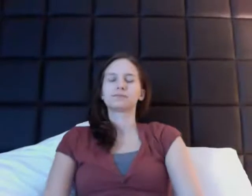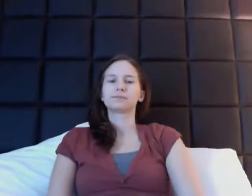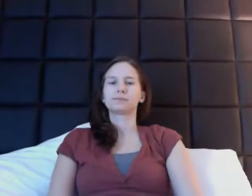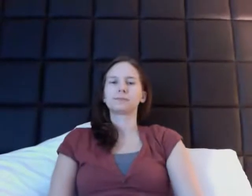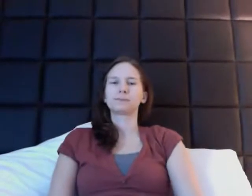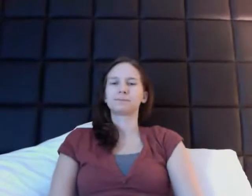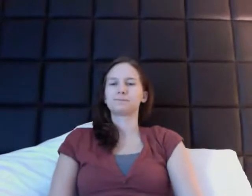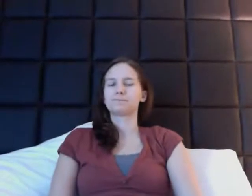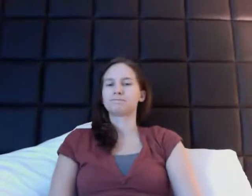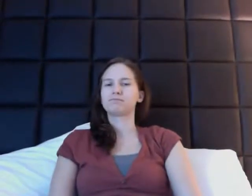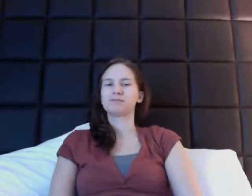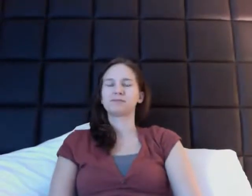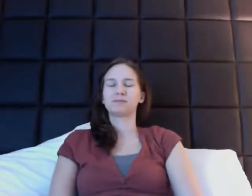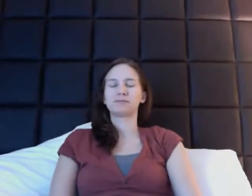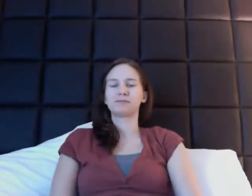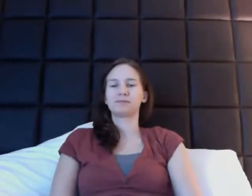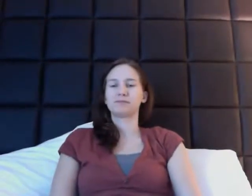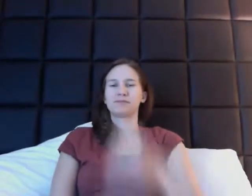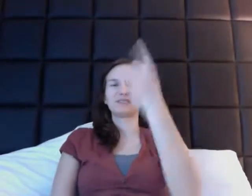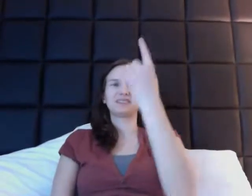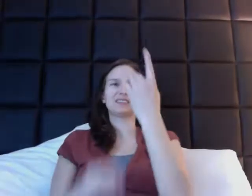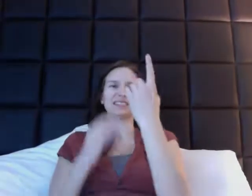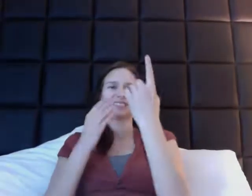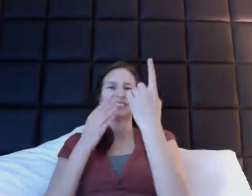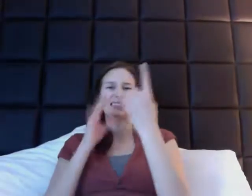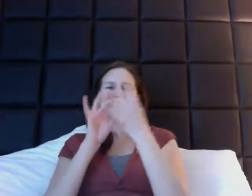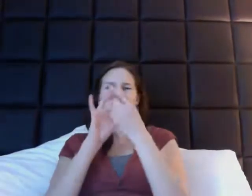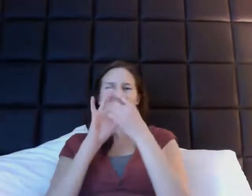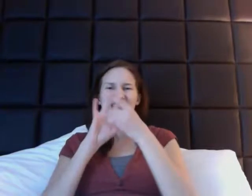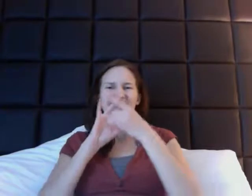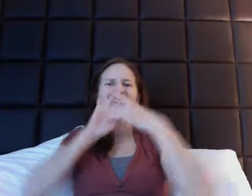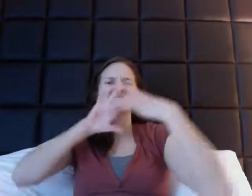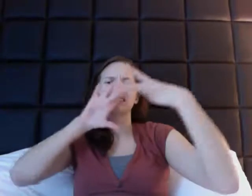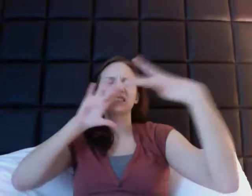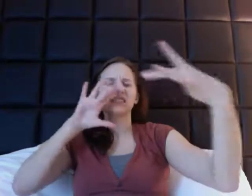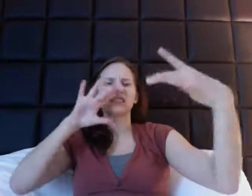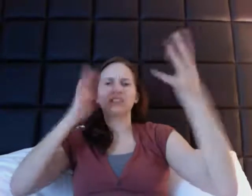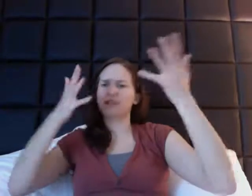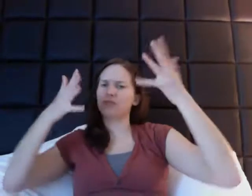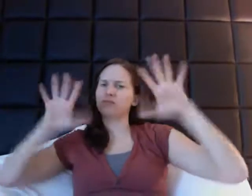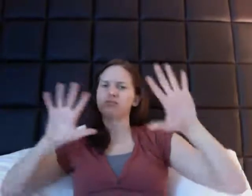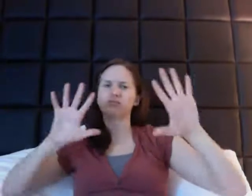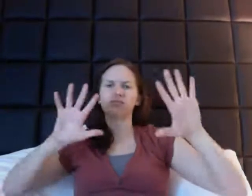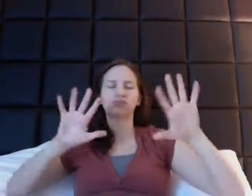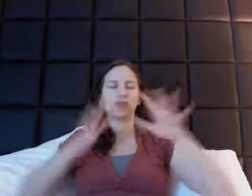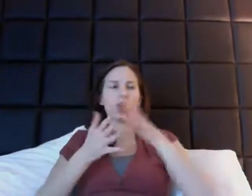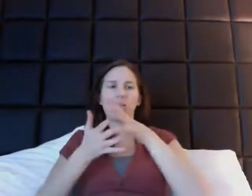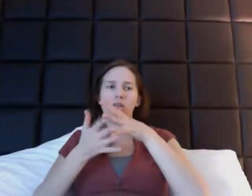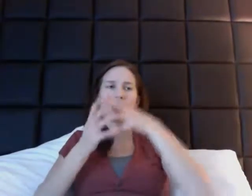I think I've already lost you. I think you're already gone.